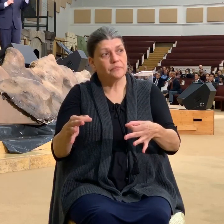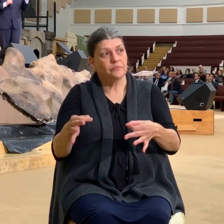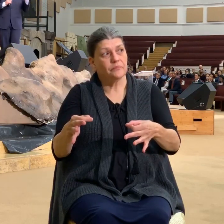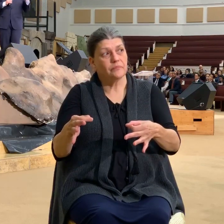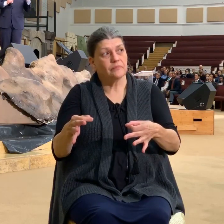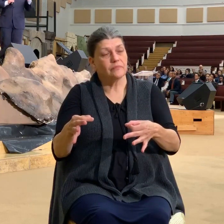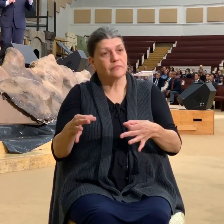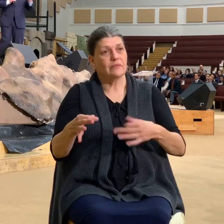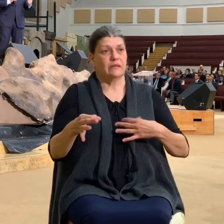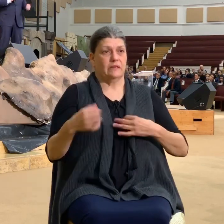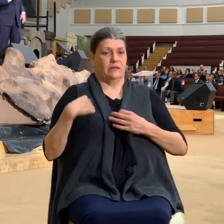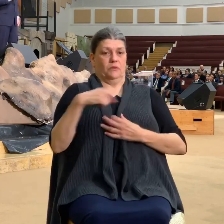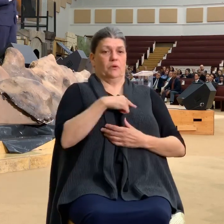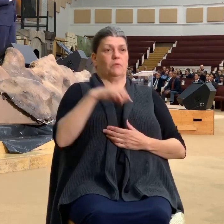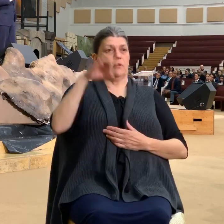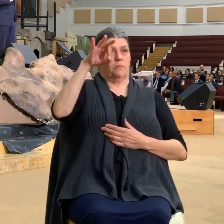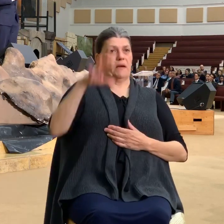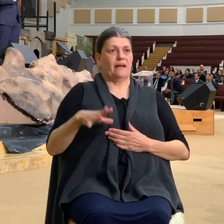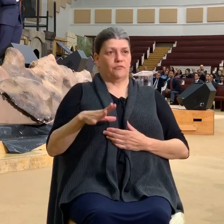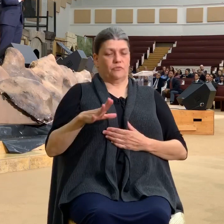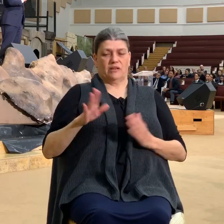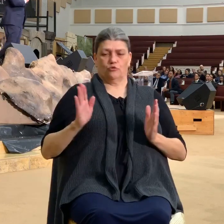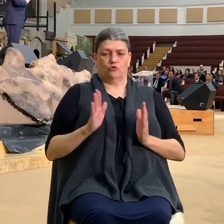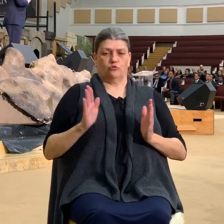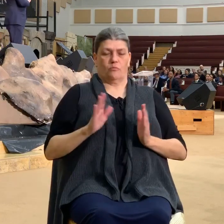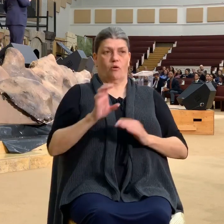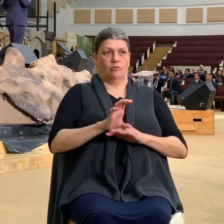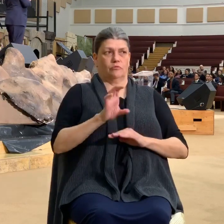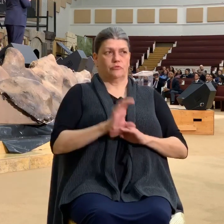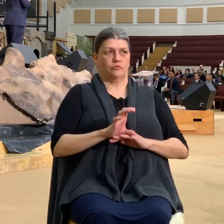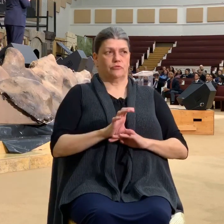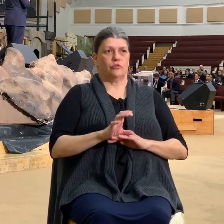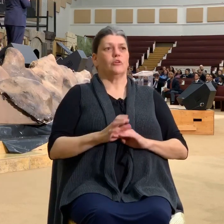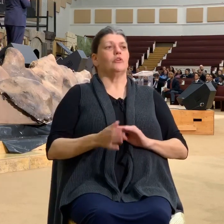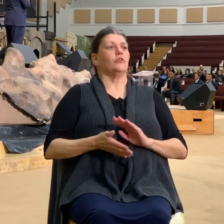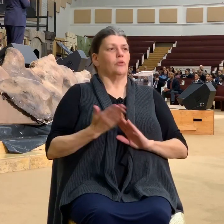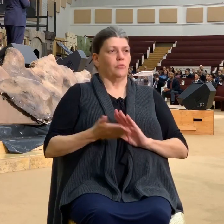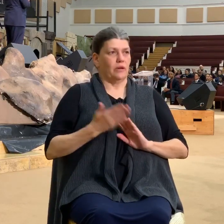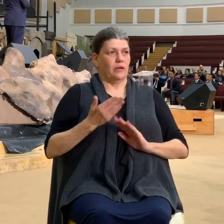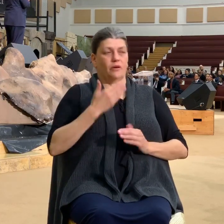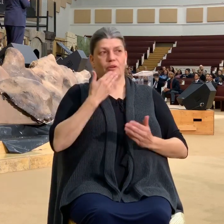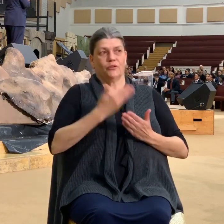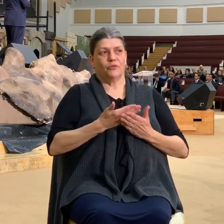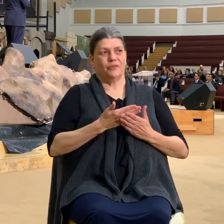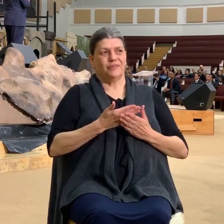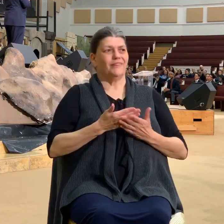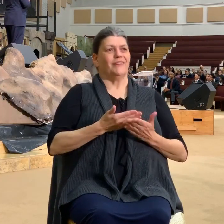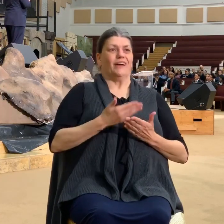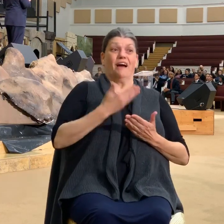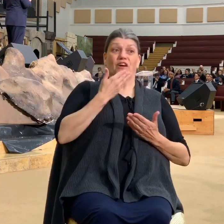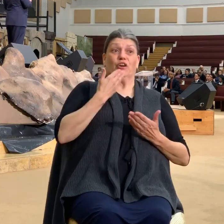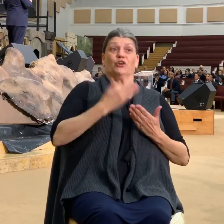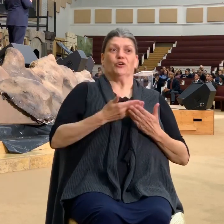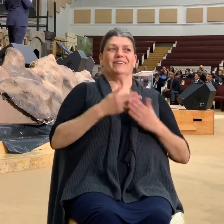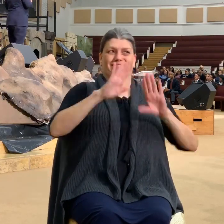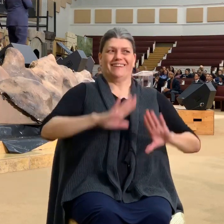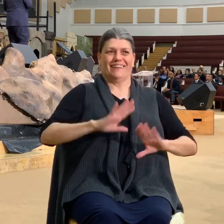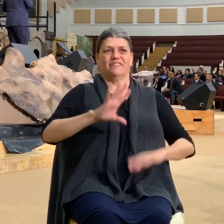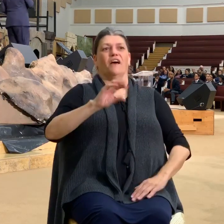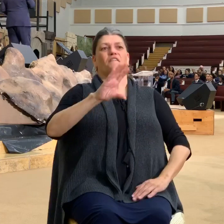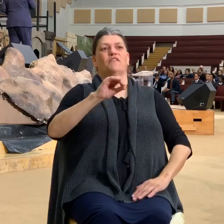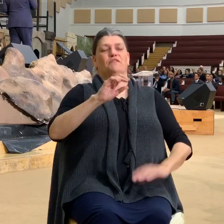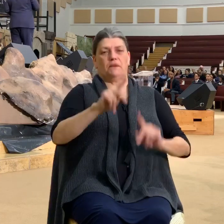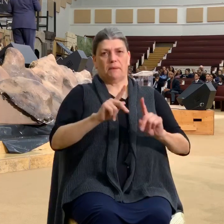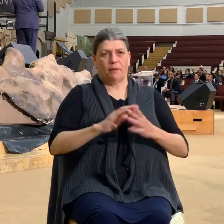we were pastoring a little church, running on a good Sunday, 50 people. And I